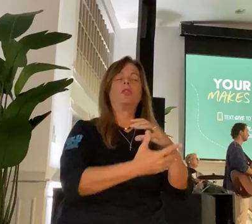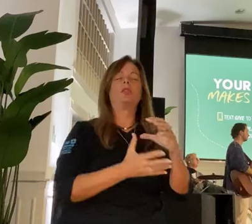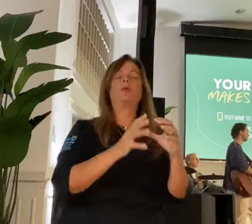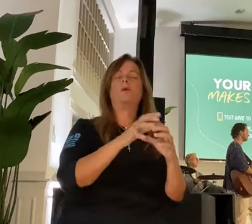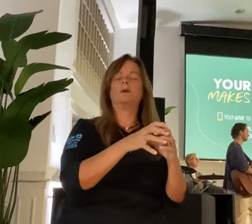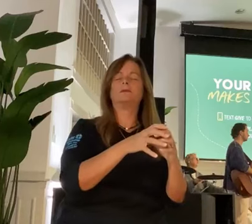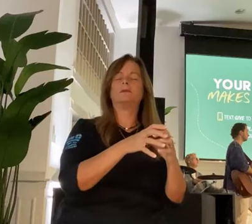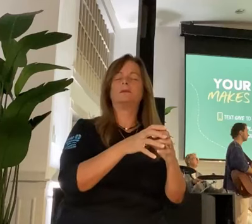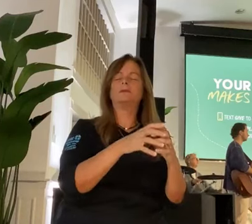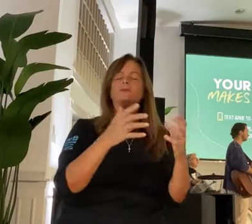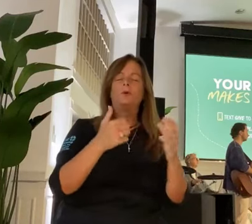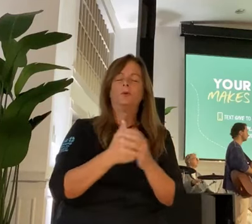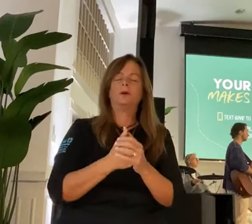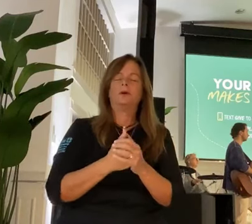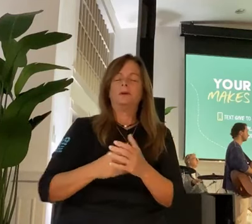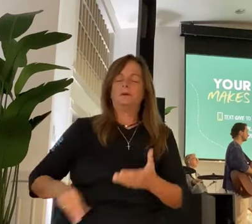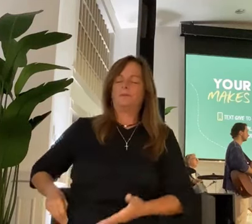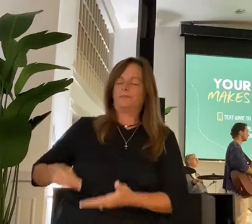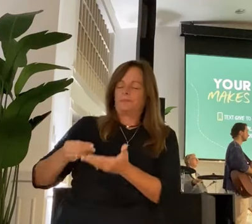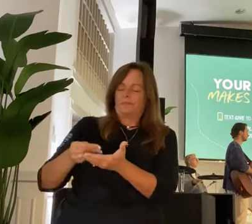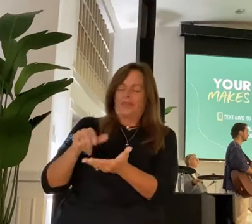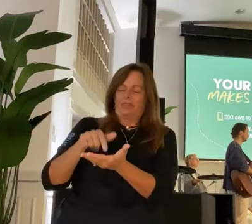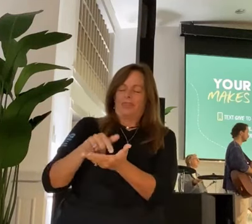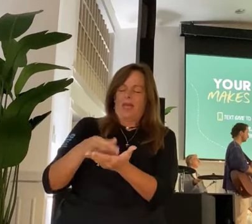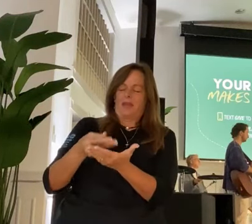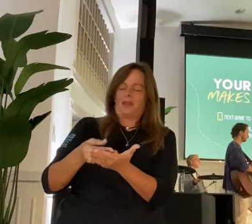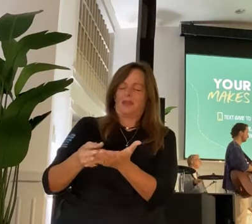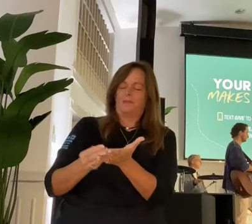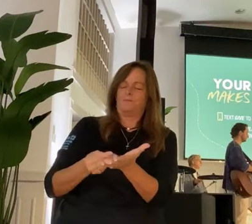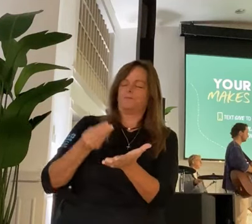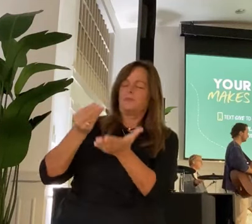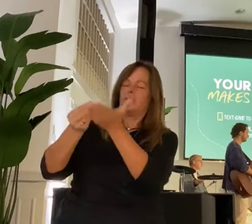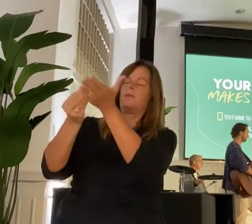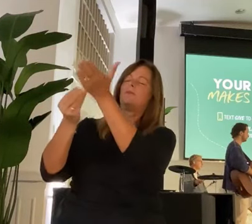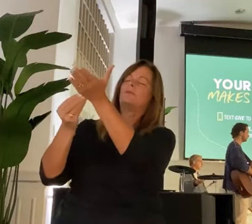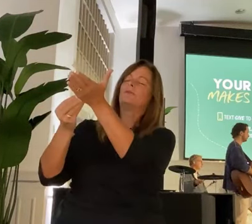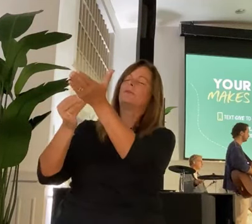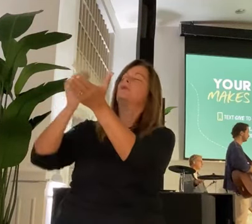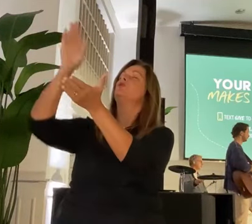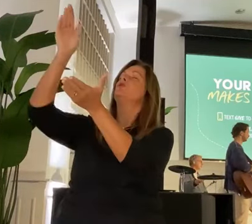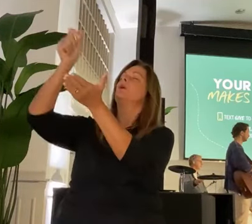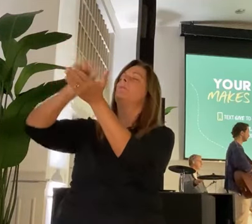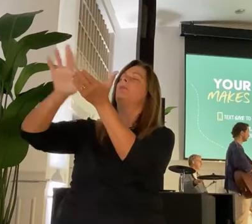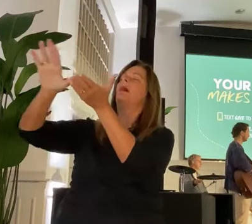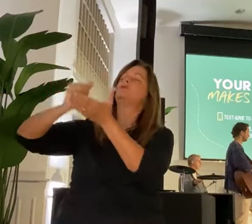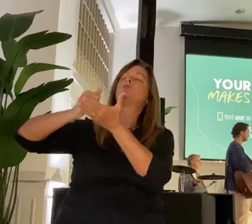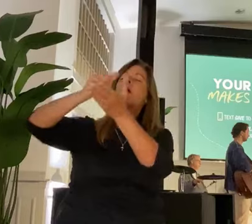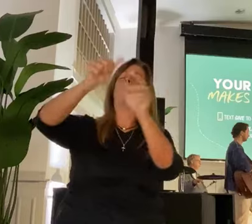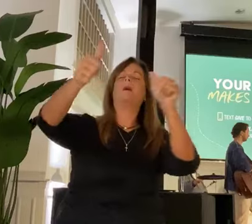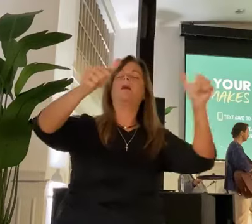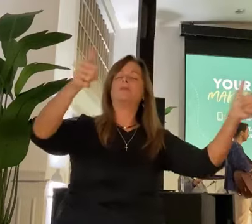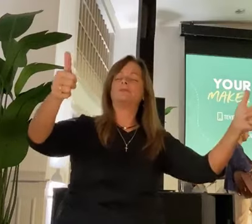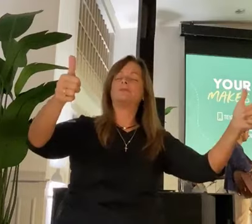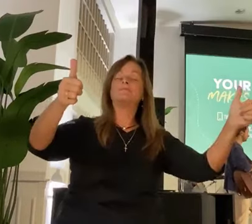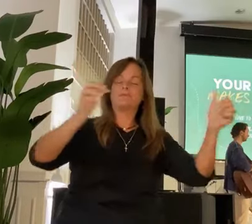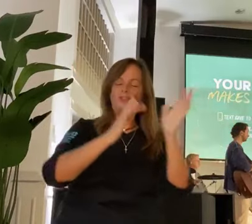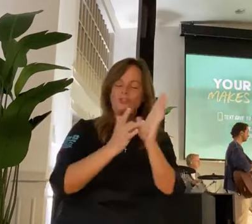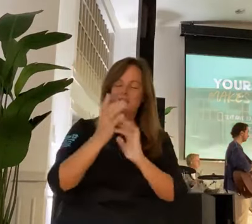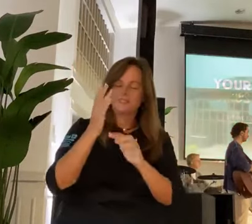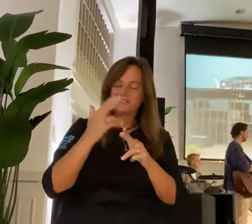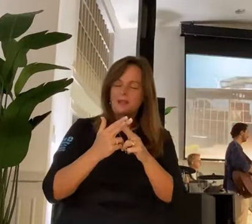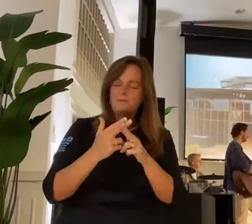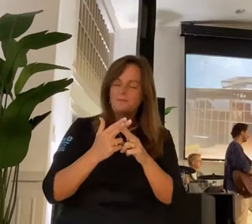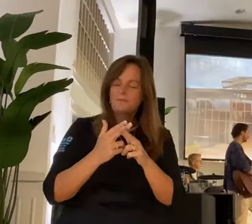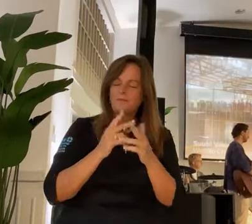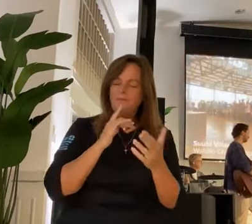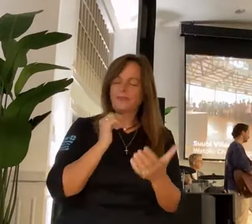Would you do with what you would want to do with it, God, and bless it. In Jesus' name, amen and amen.